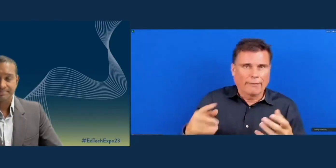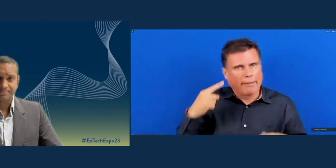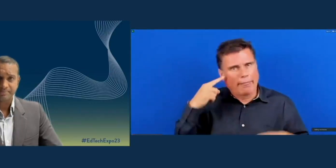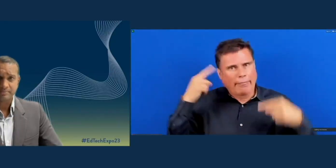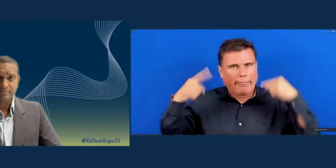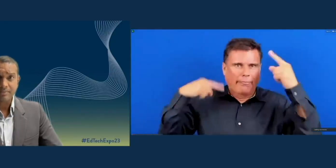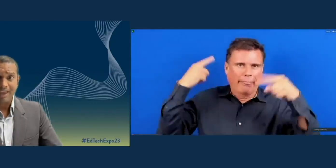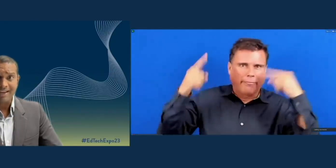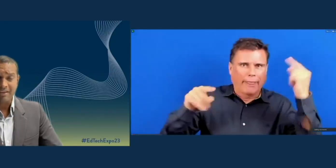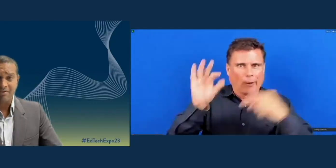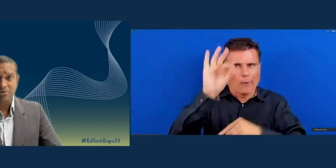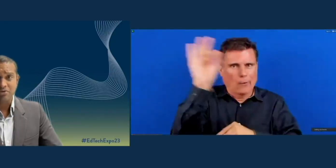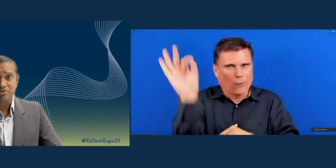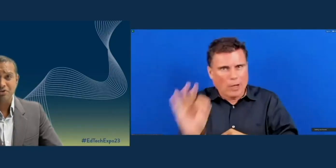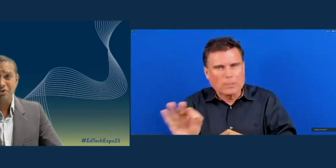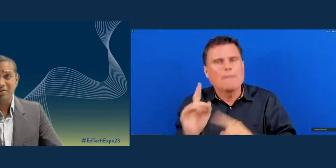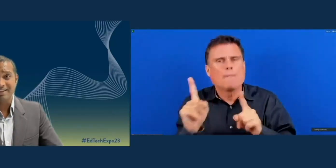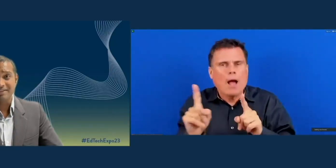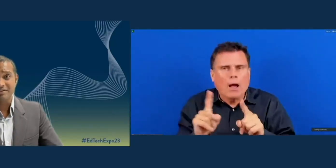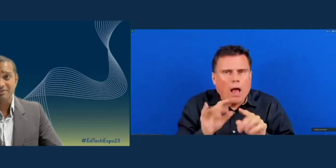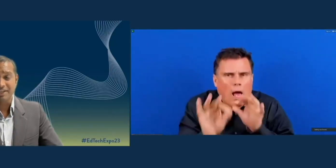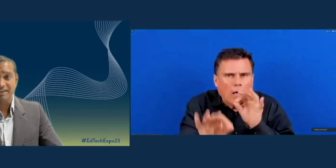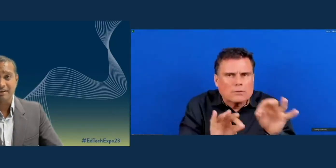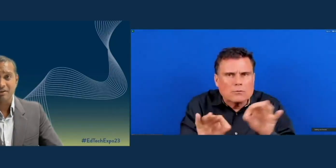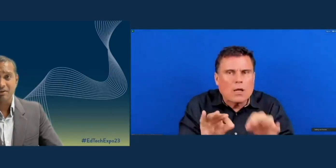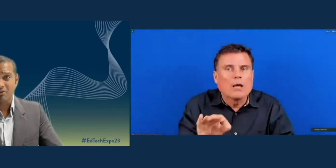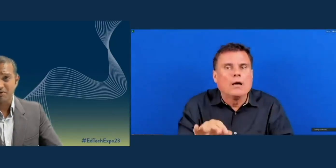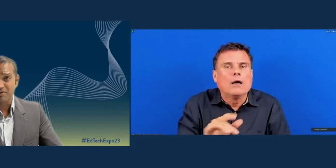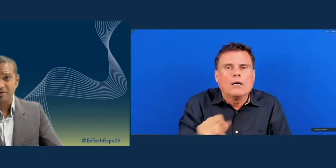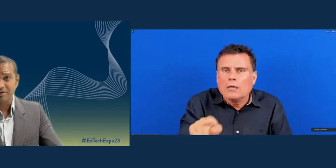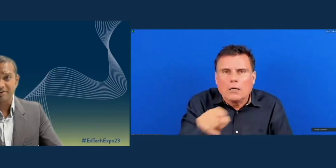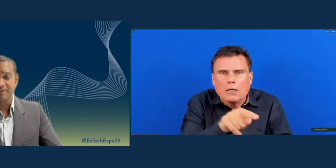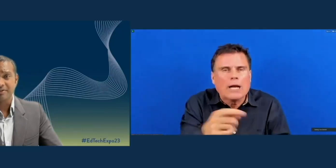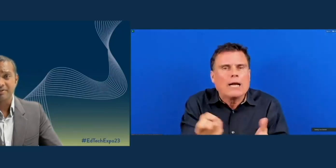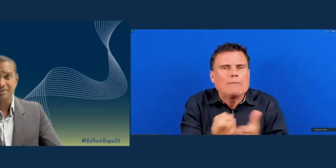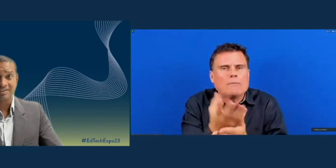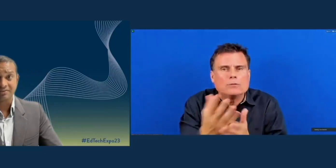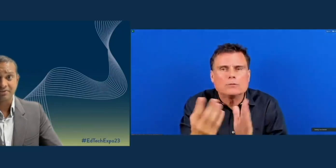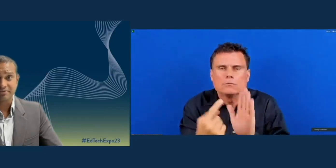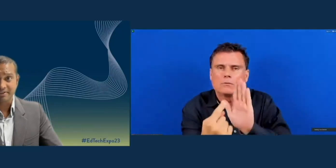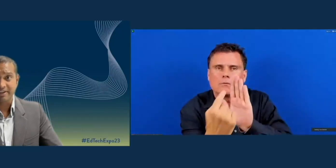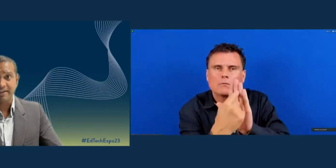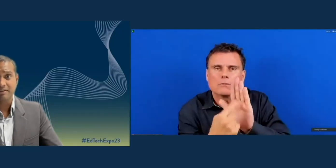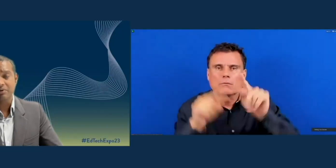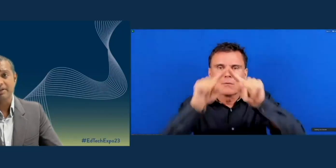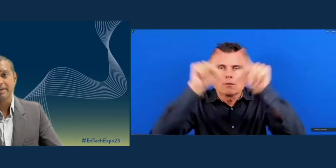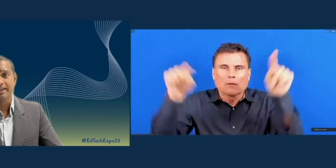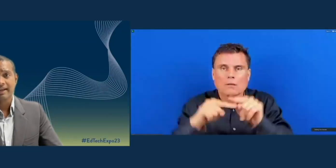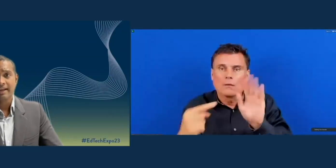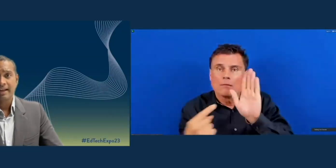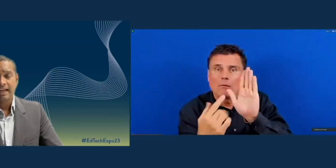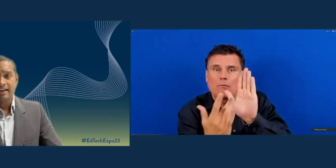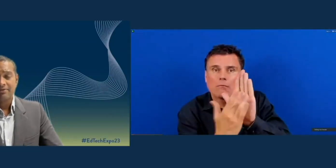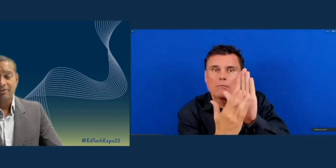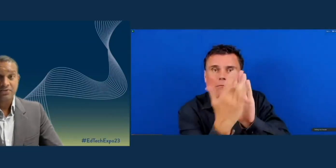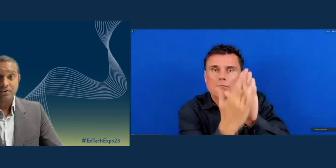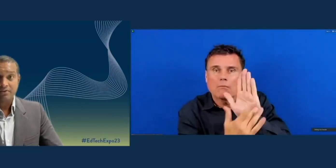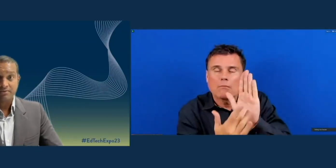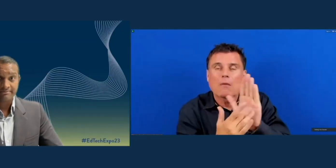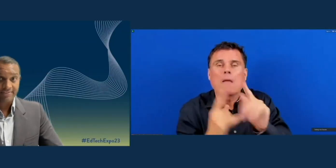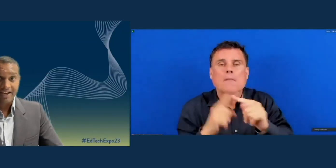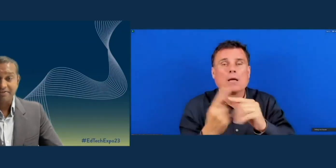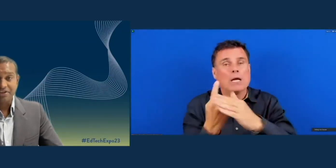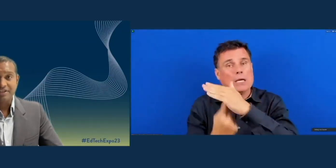devices? And even more so, could they learn to read all on their own? Could self-driven learning work? Fast